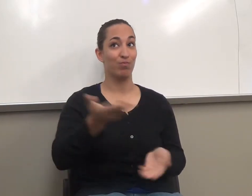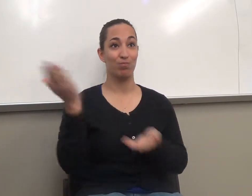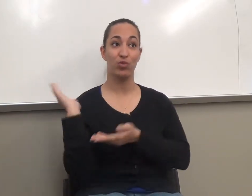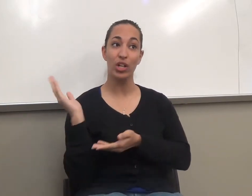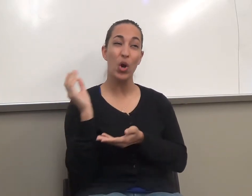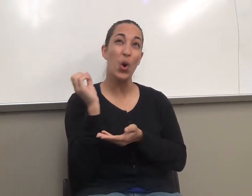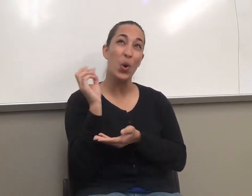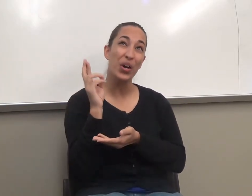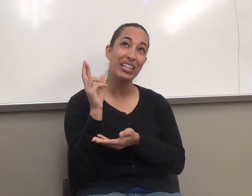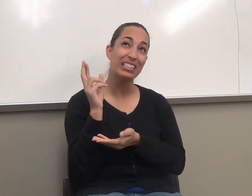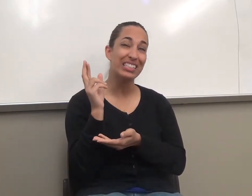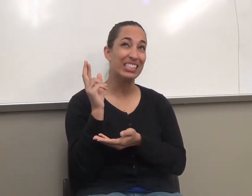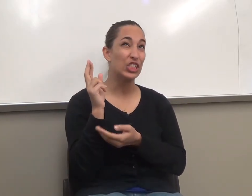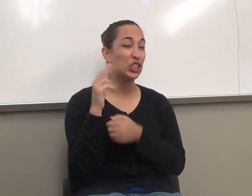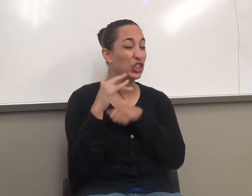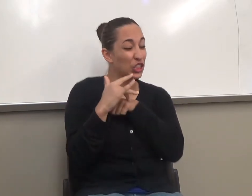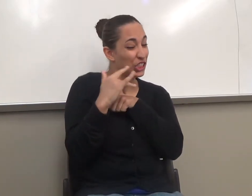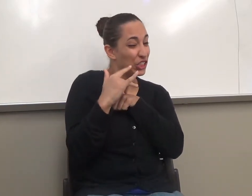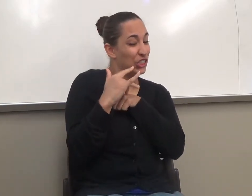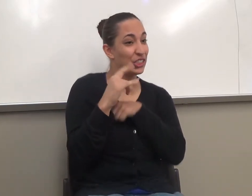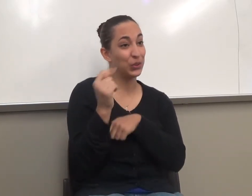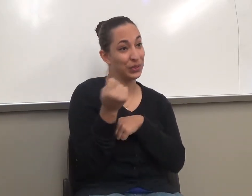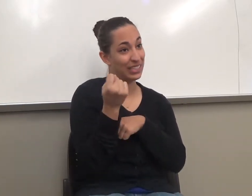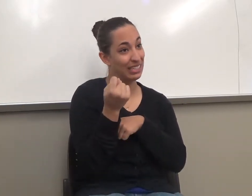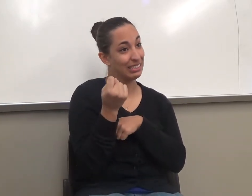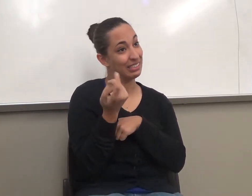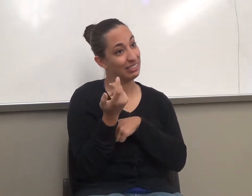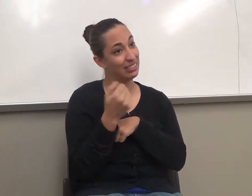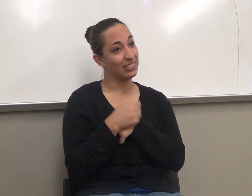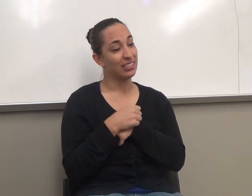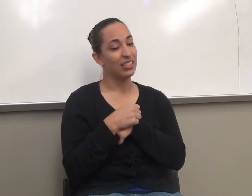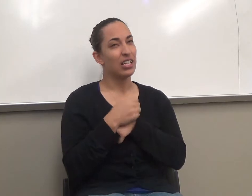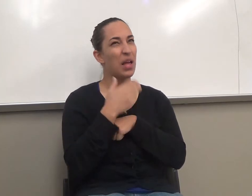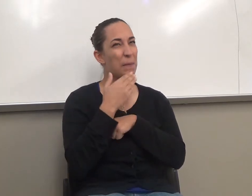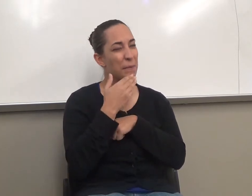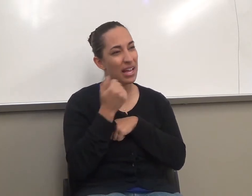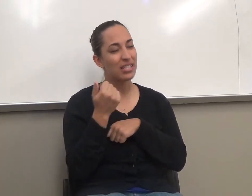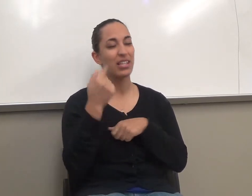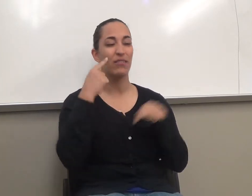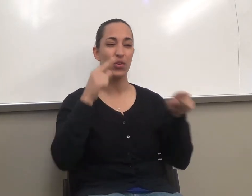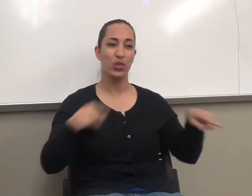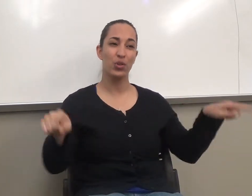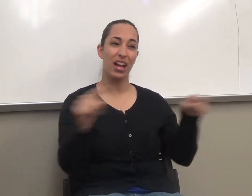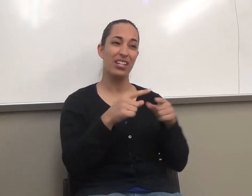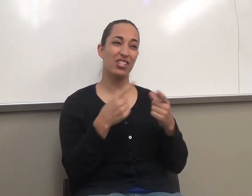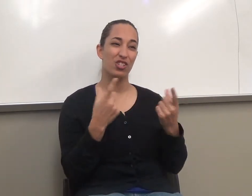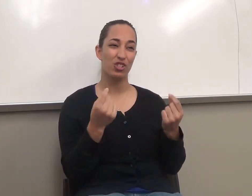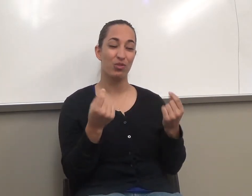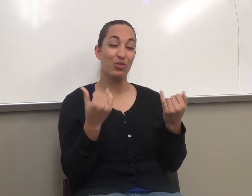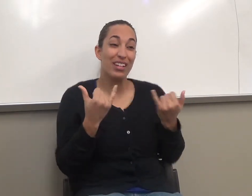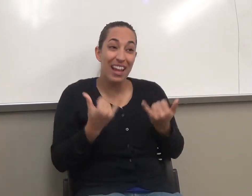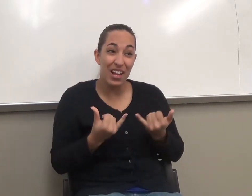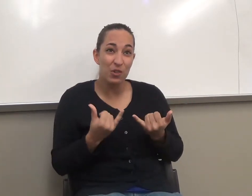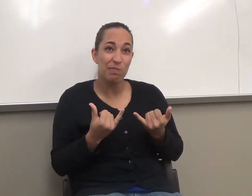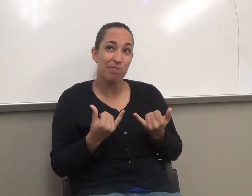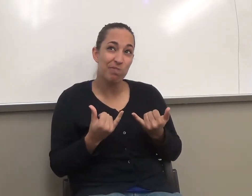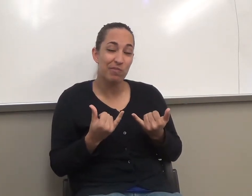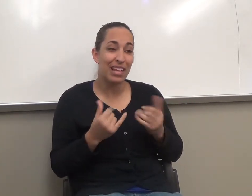early Tuesday. The best thing for you guys then at this point is emailing it to me for